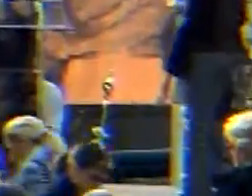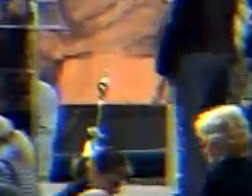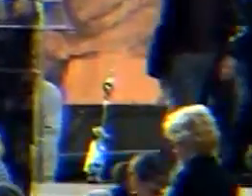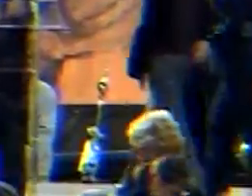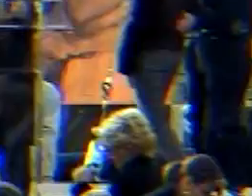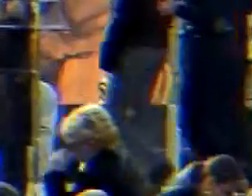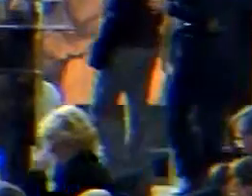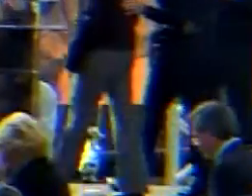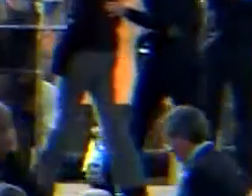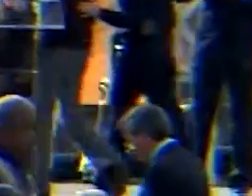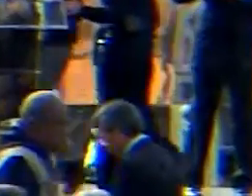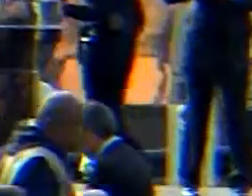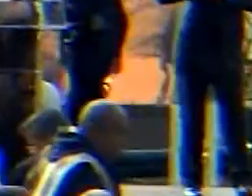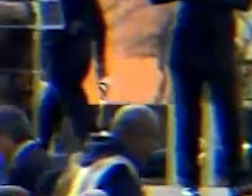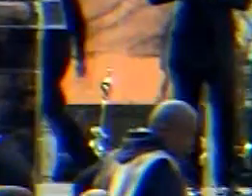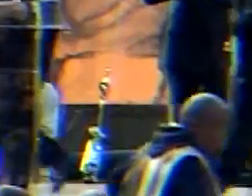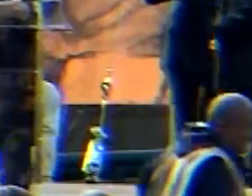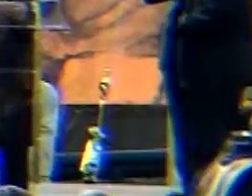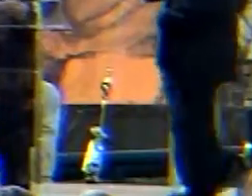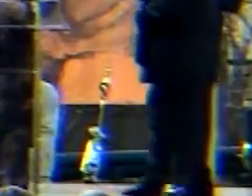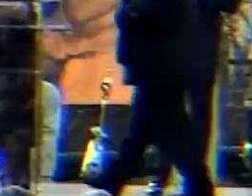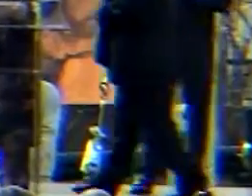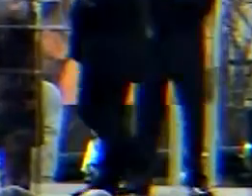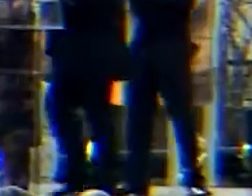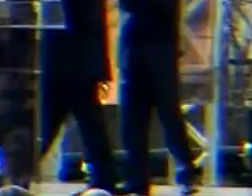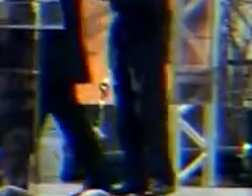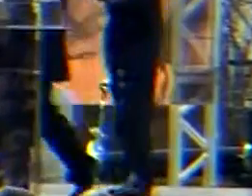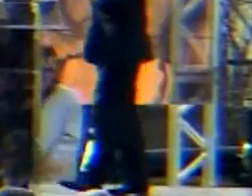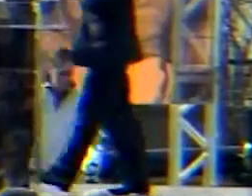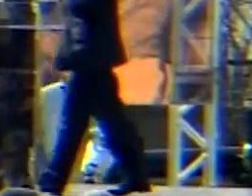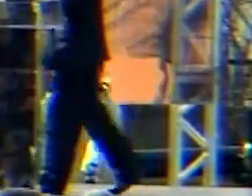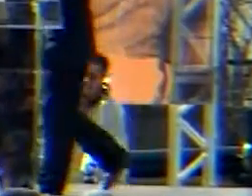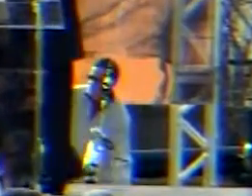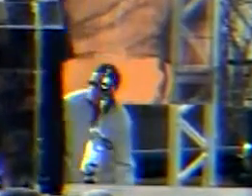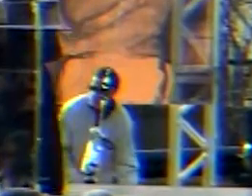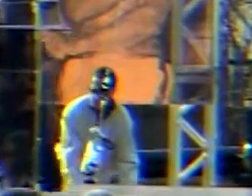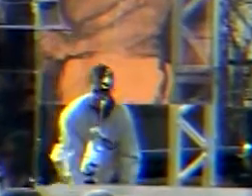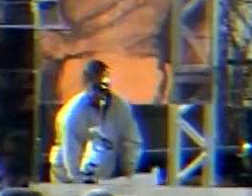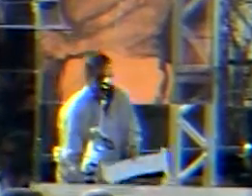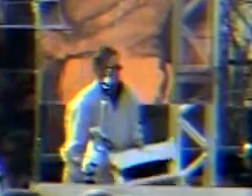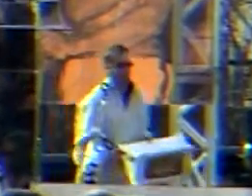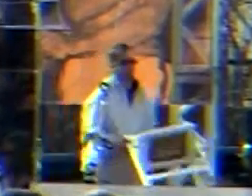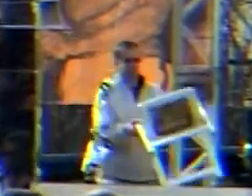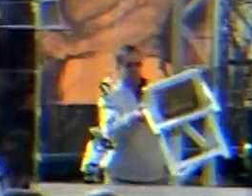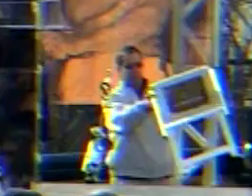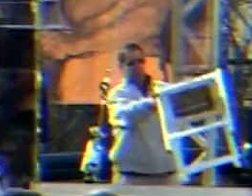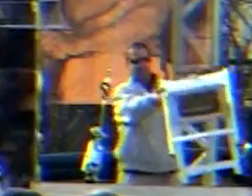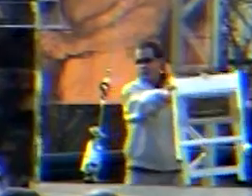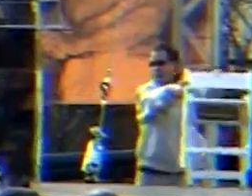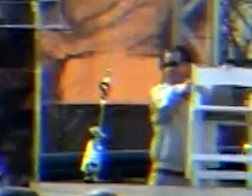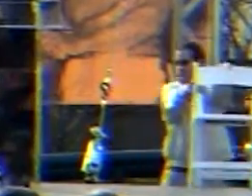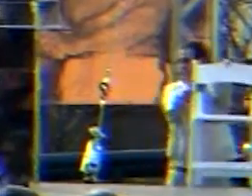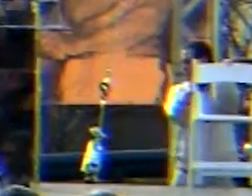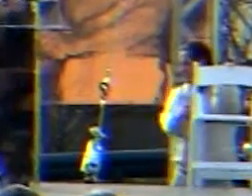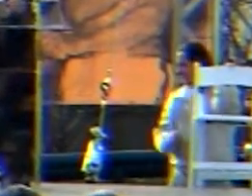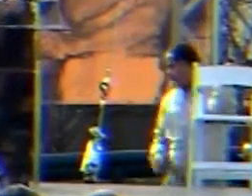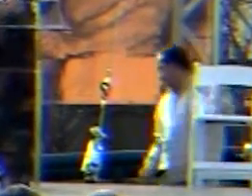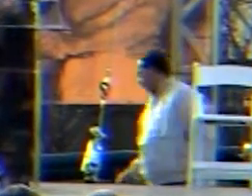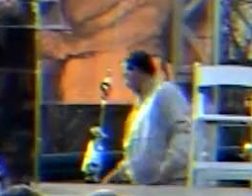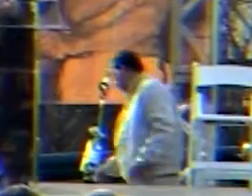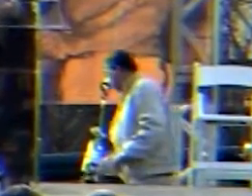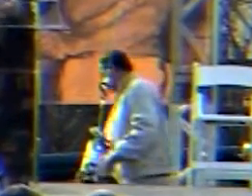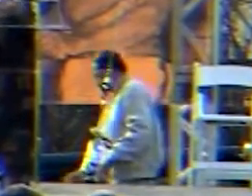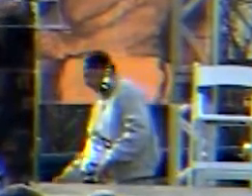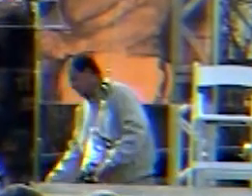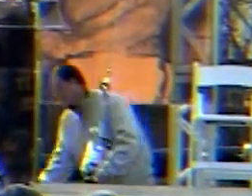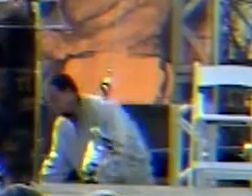As Ms. Bond said earlier in our program, this would not have happened. This incredible day, this unbelievable experience of opening the